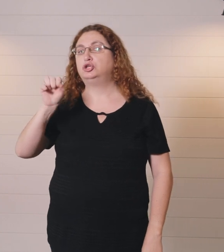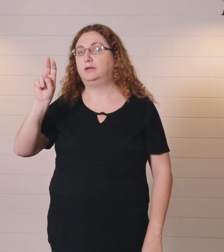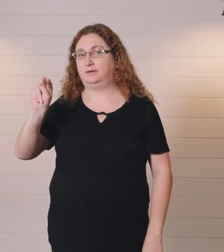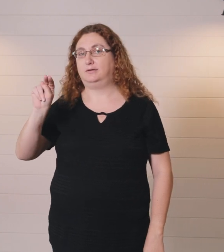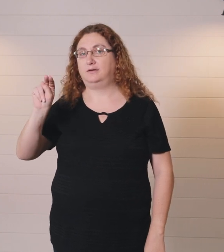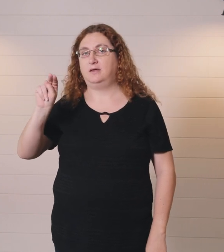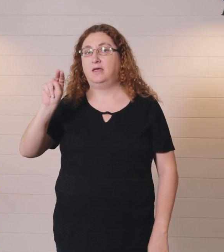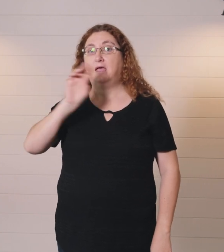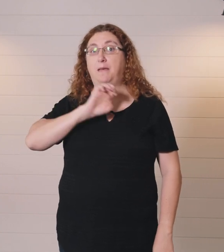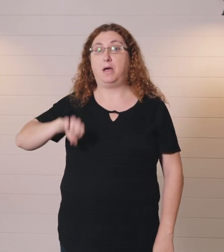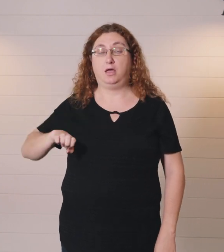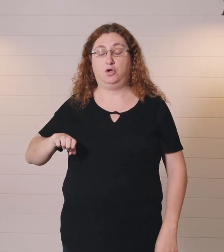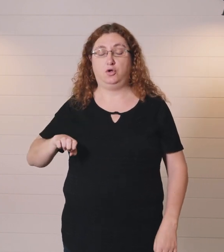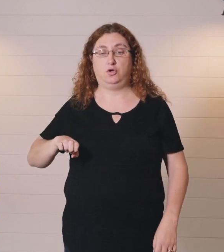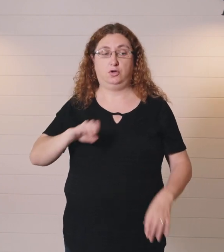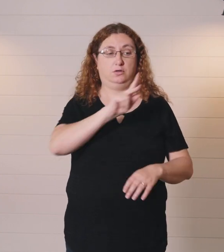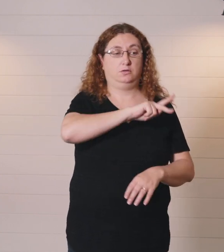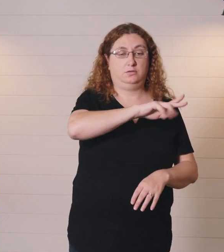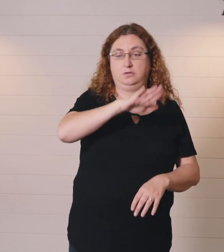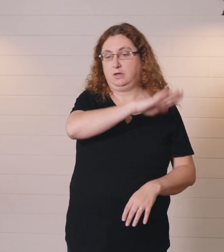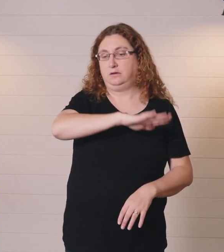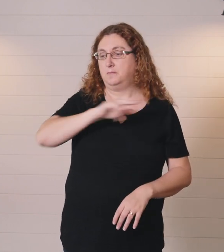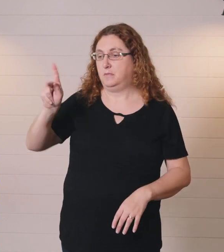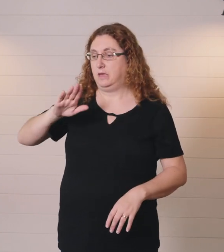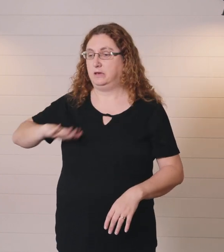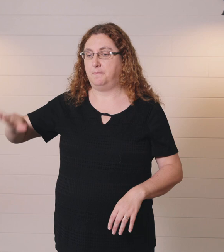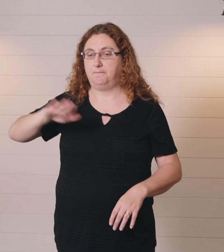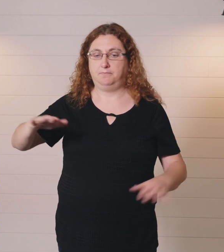king gave executive orders, and if and when the